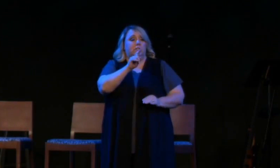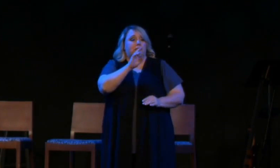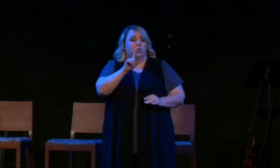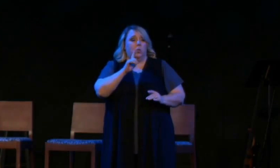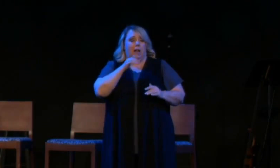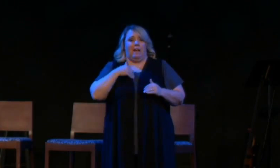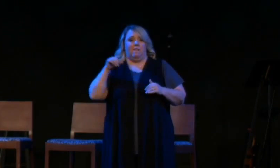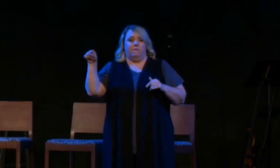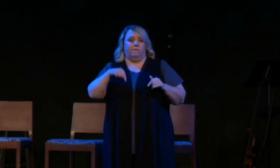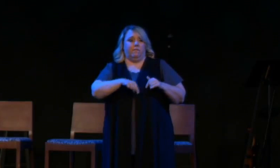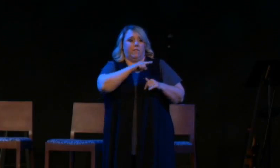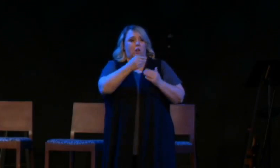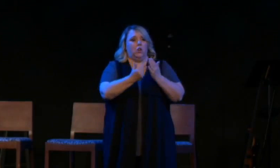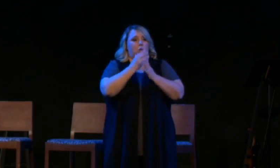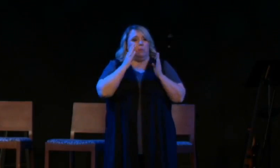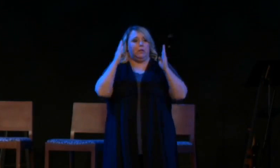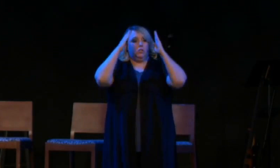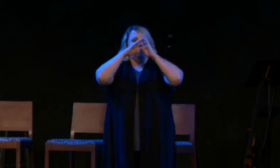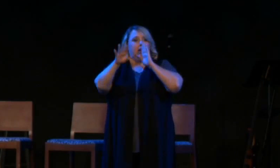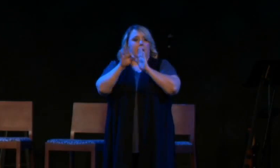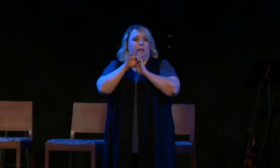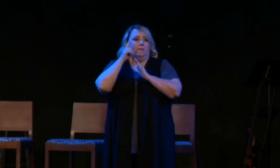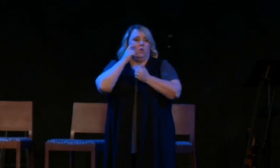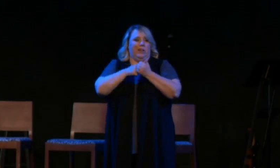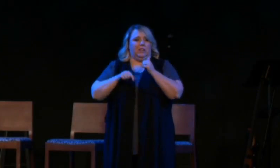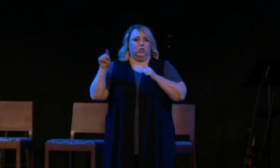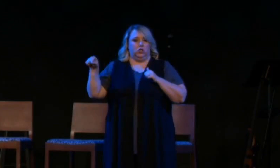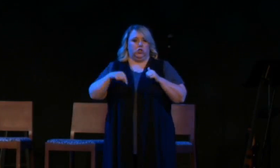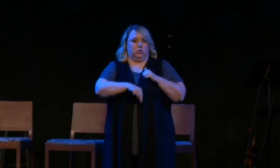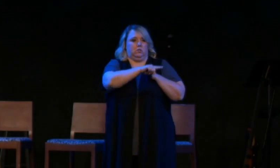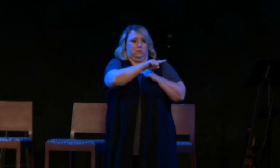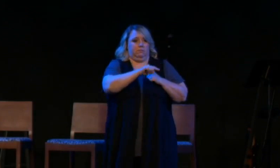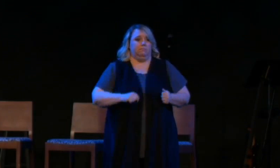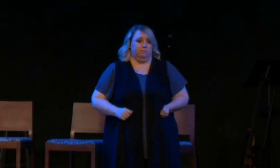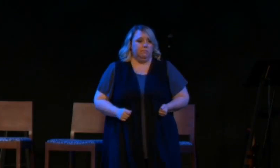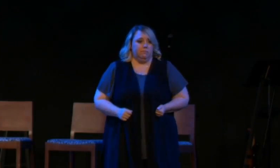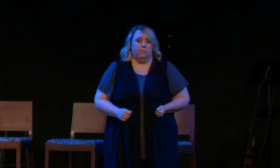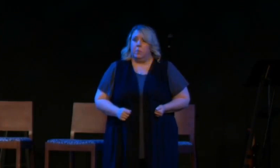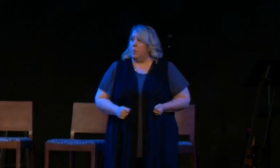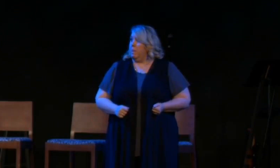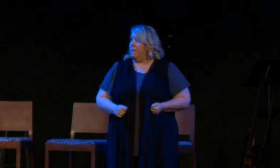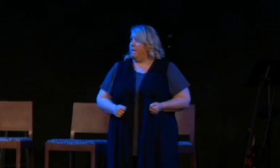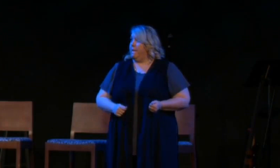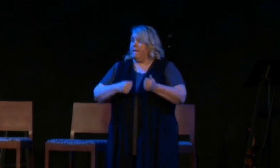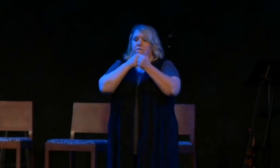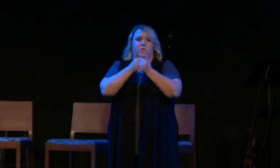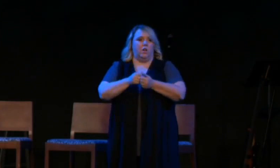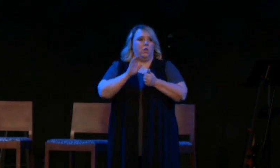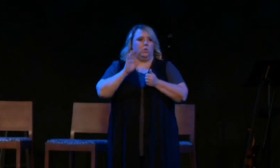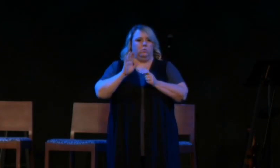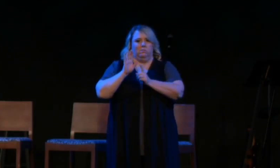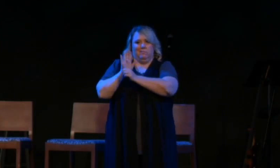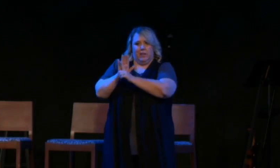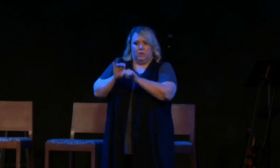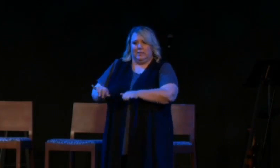branches, and new bishops would be elected in their branch and follow their